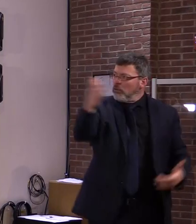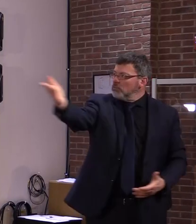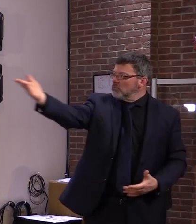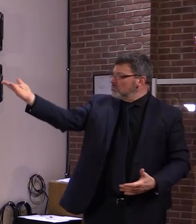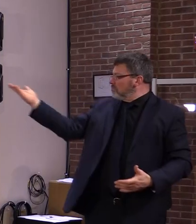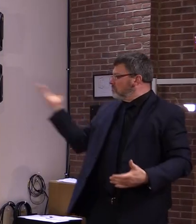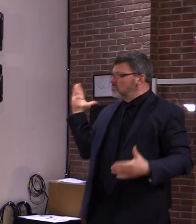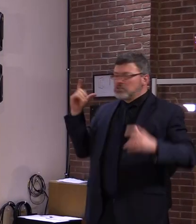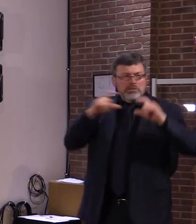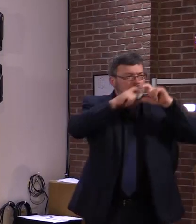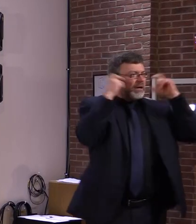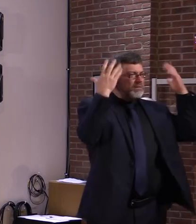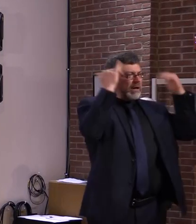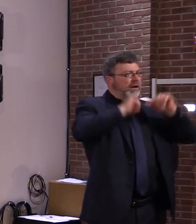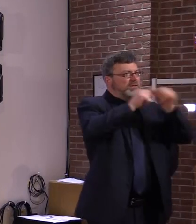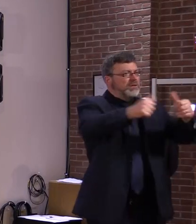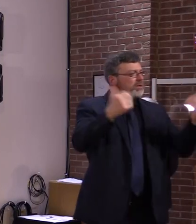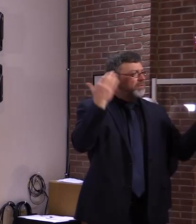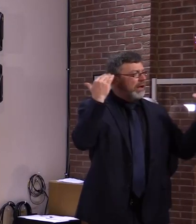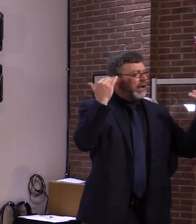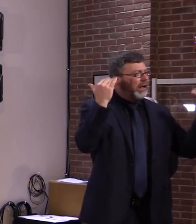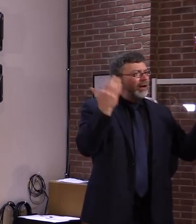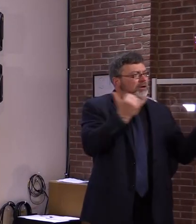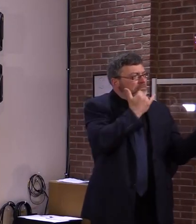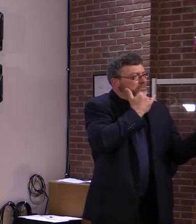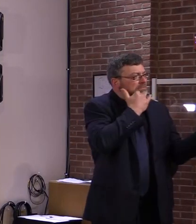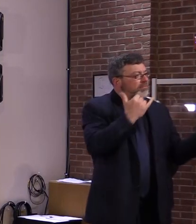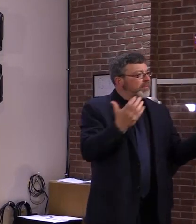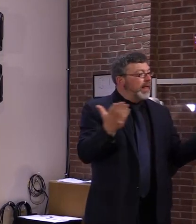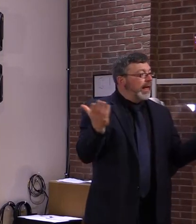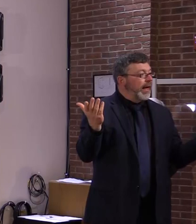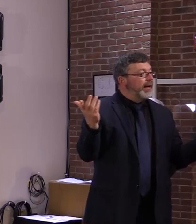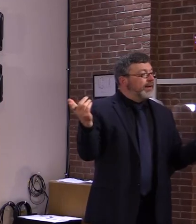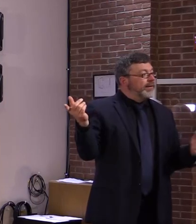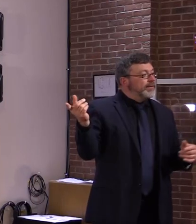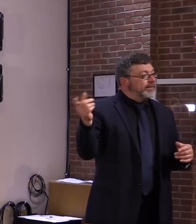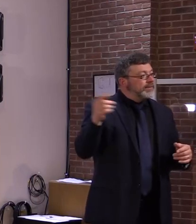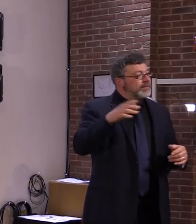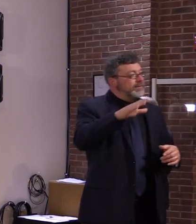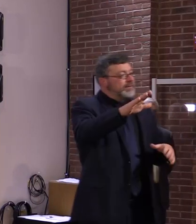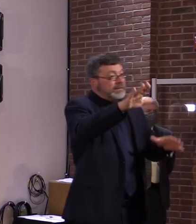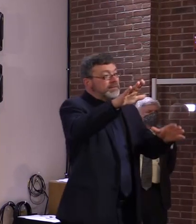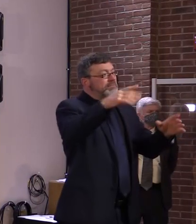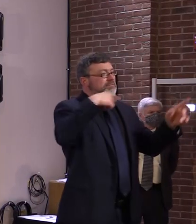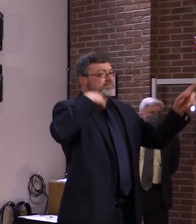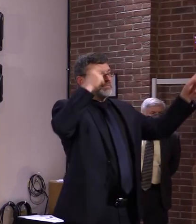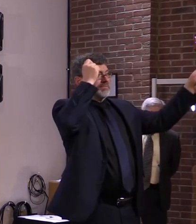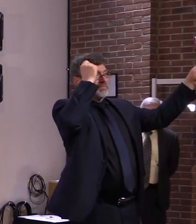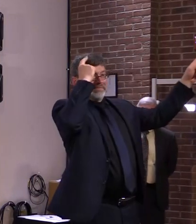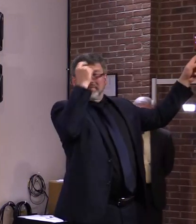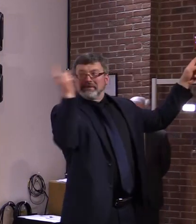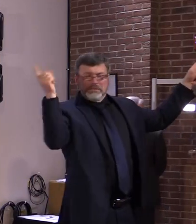and some of the technicalities that have to occur before this actually becomes real.